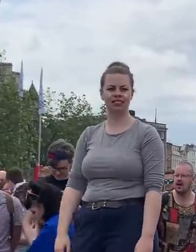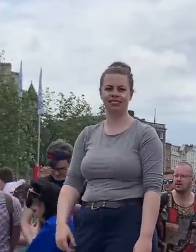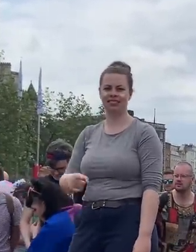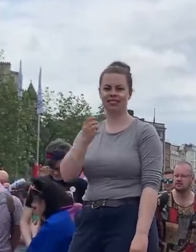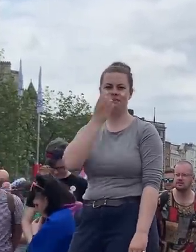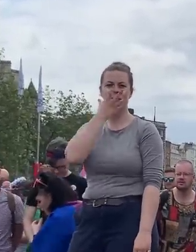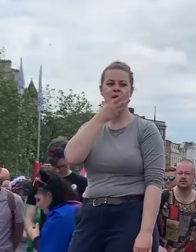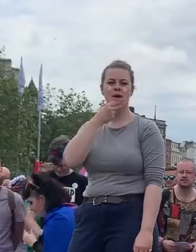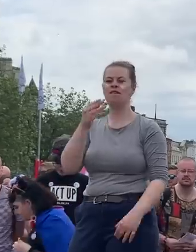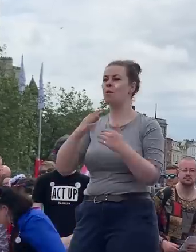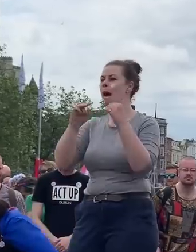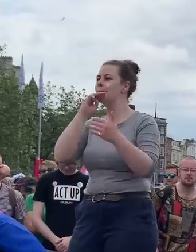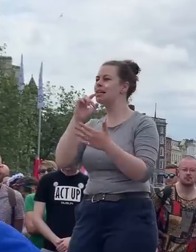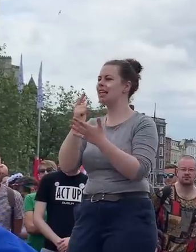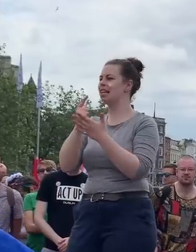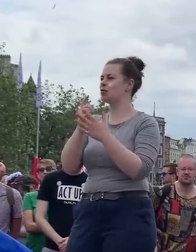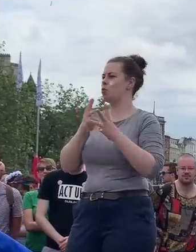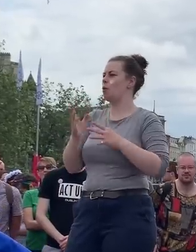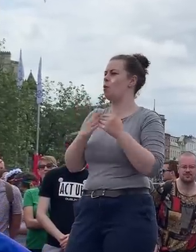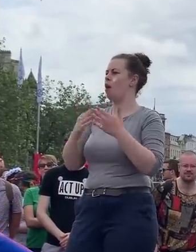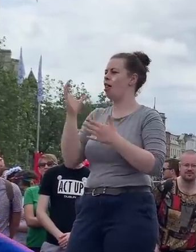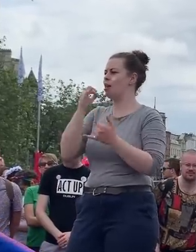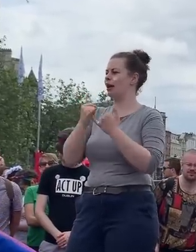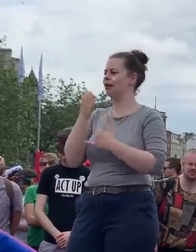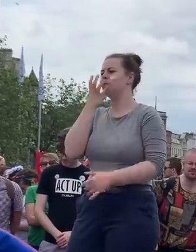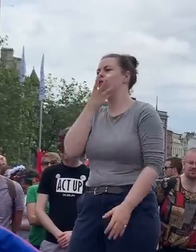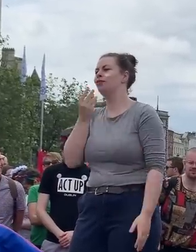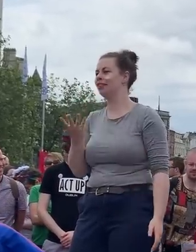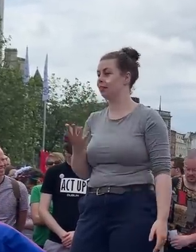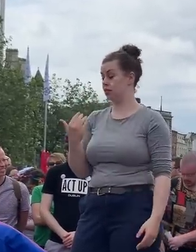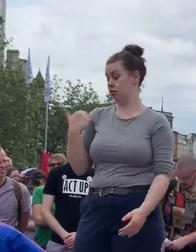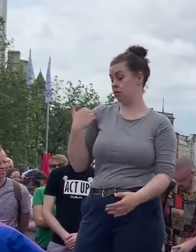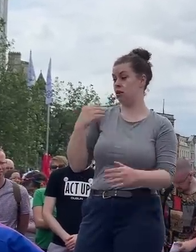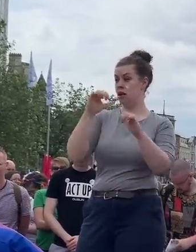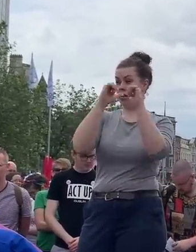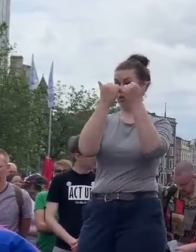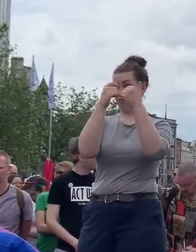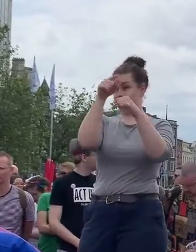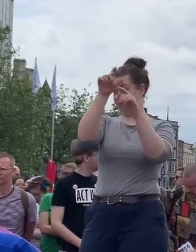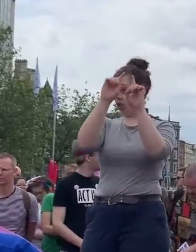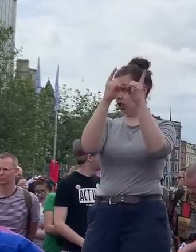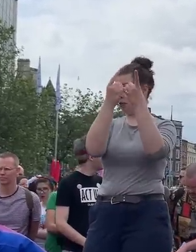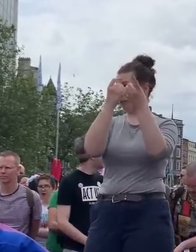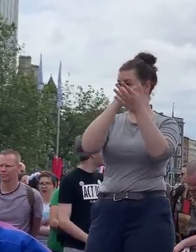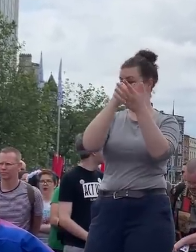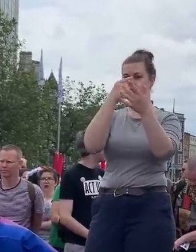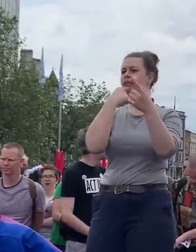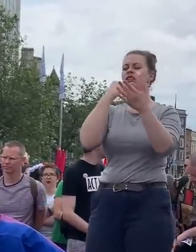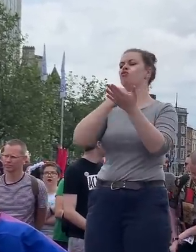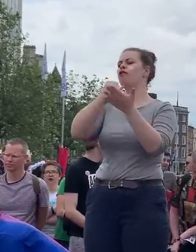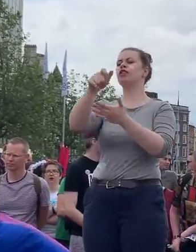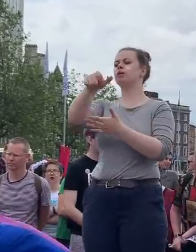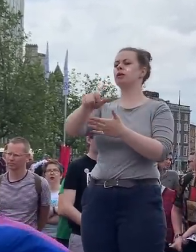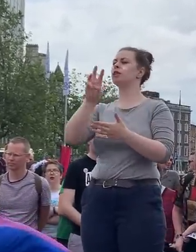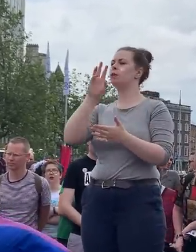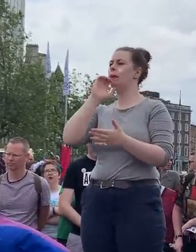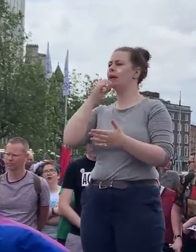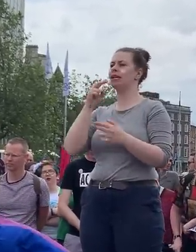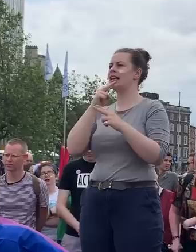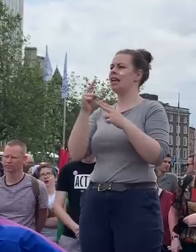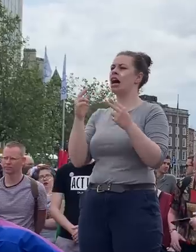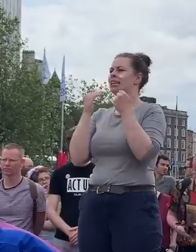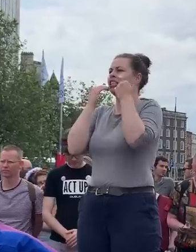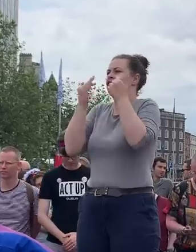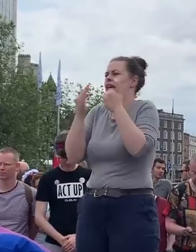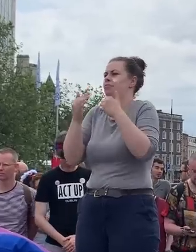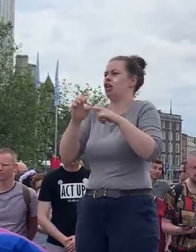Like what? Beautiful. We're on. The Department of Justice recently rejected an asylum claim because the applicant was not ashamed enough of her sexual